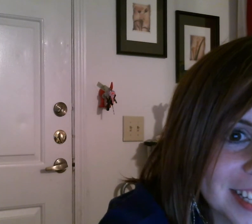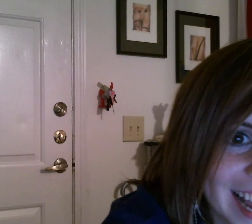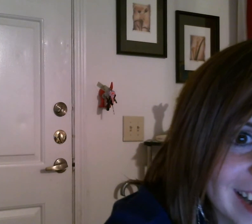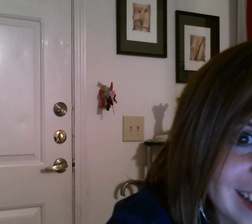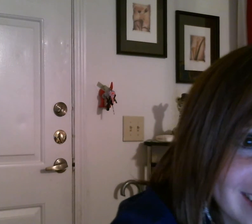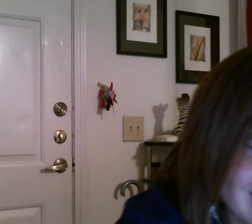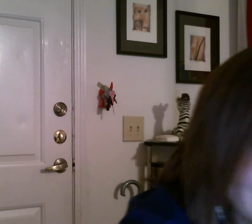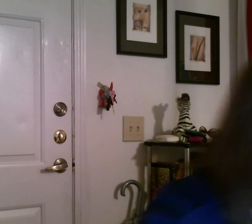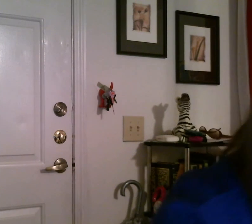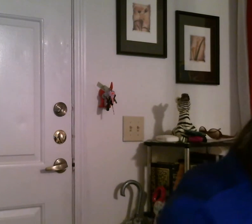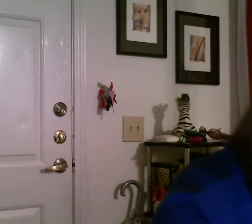this again.